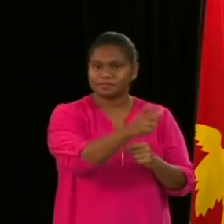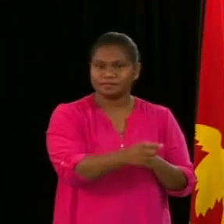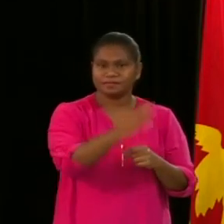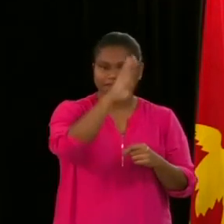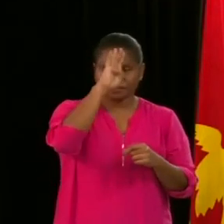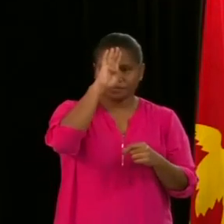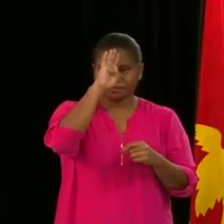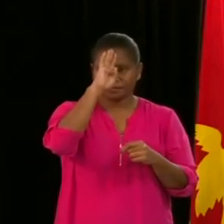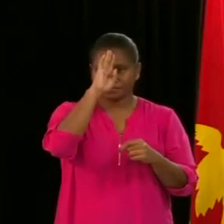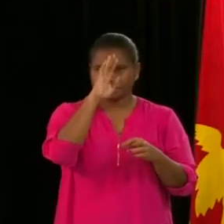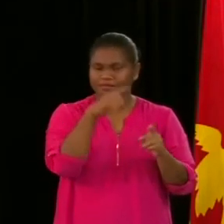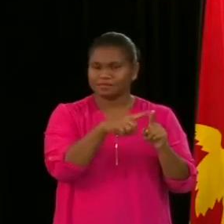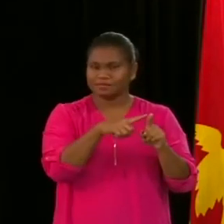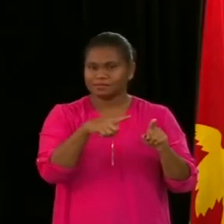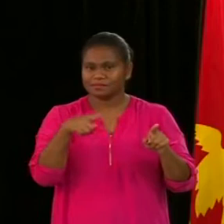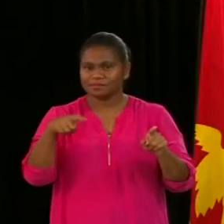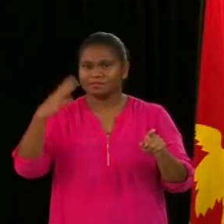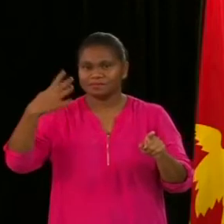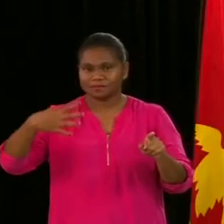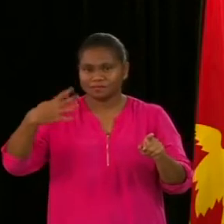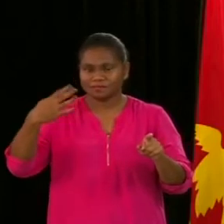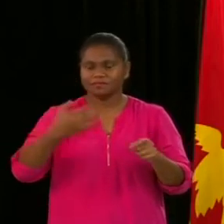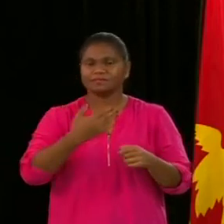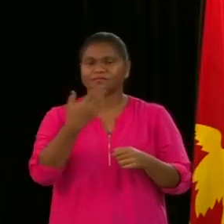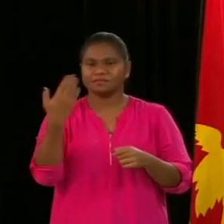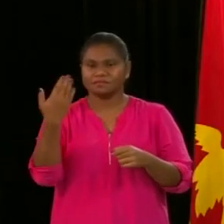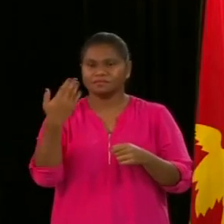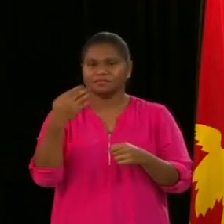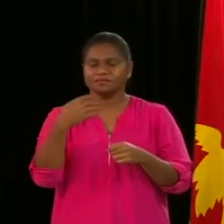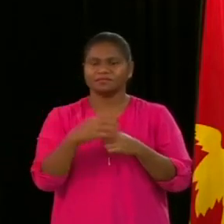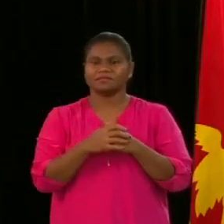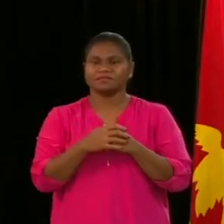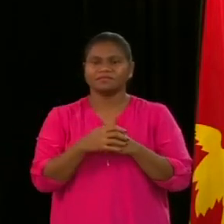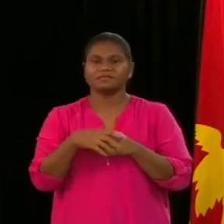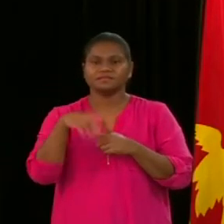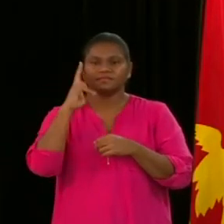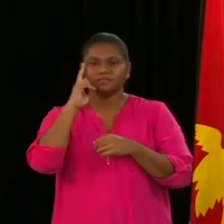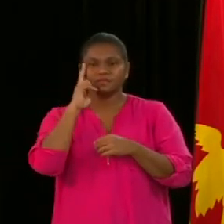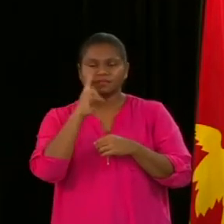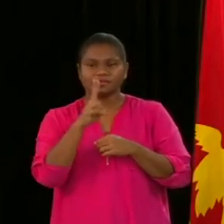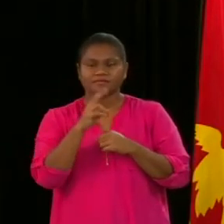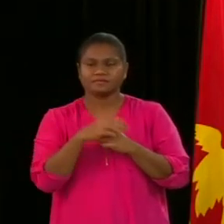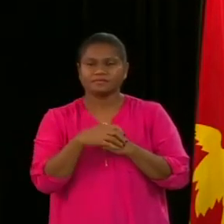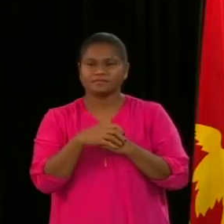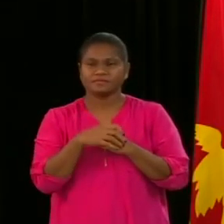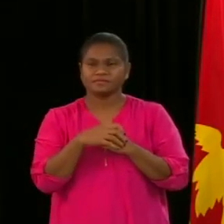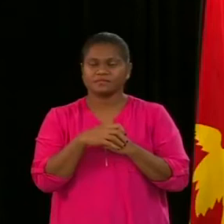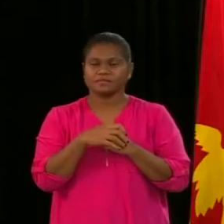and where we're at the most highest risk of the spread of COVID-19, all indications are that you